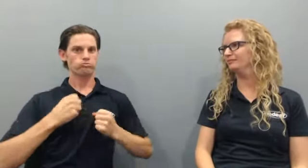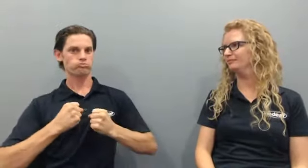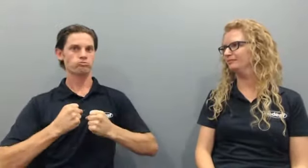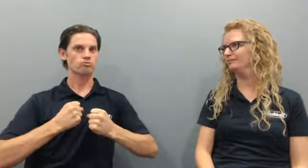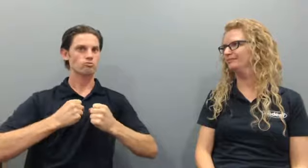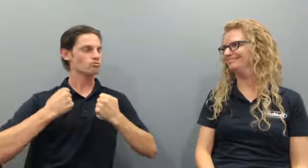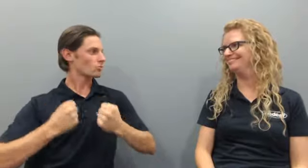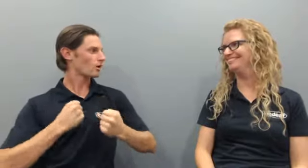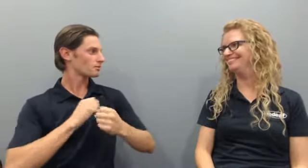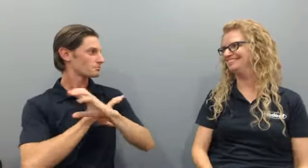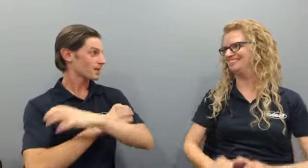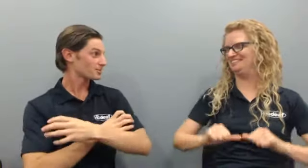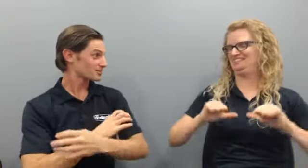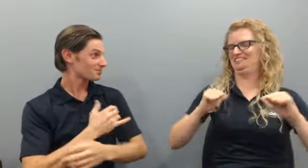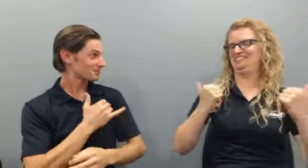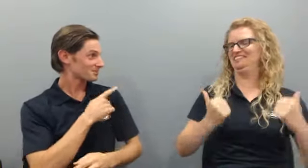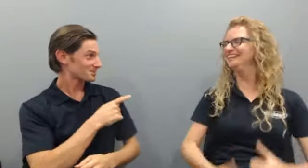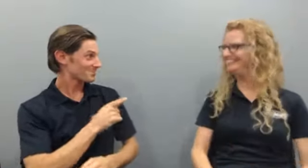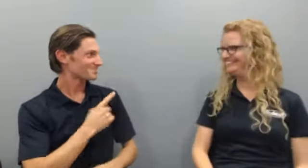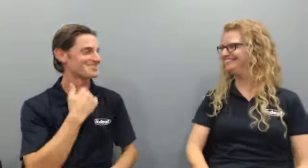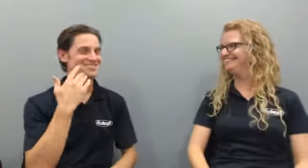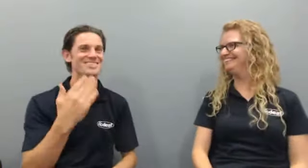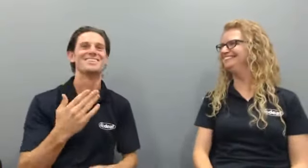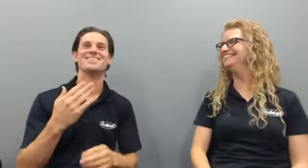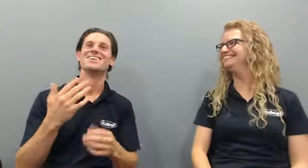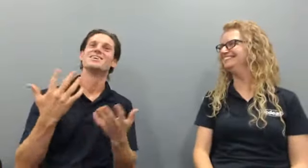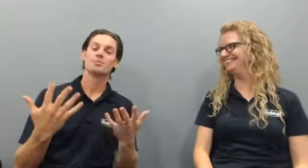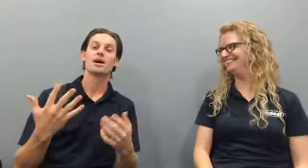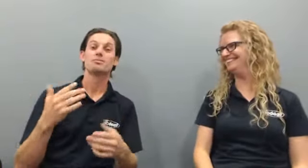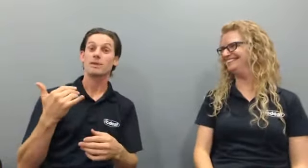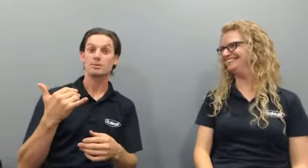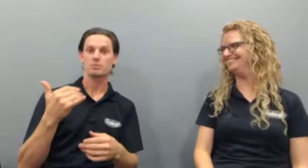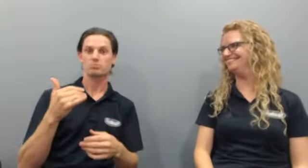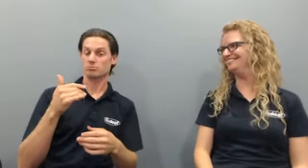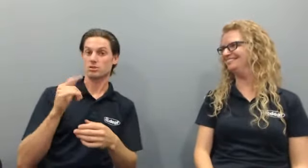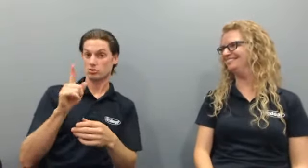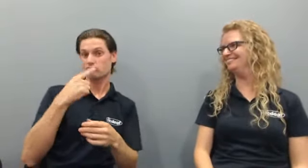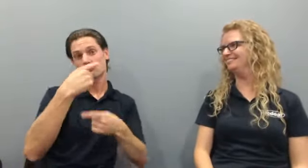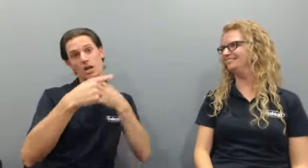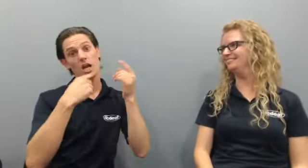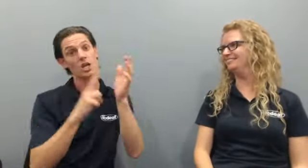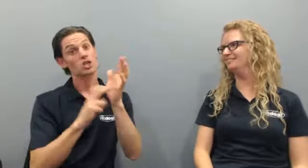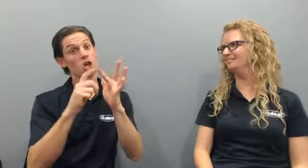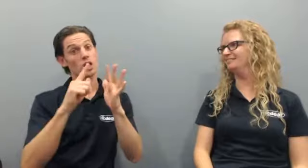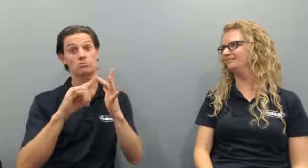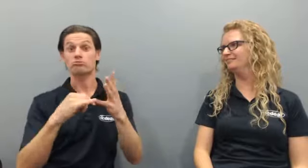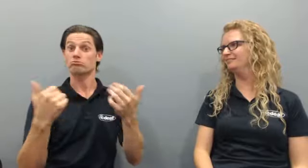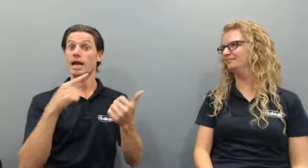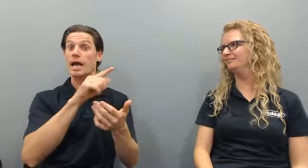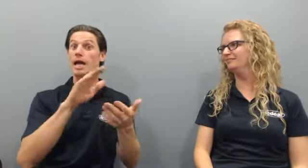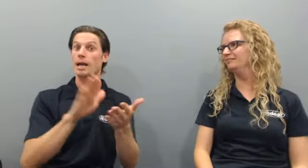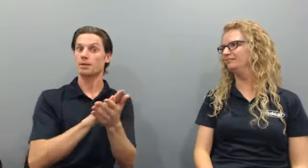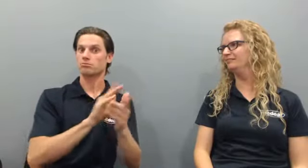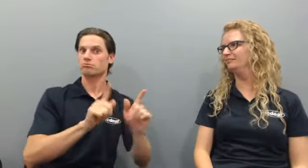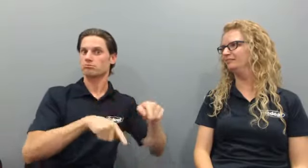some weight and get into shape. You might want to go down to the gym, and you might say to the NDIS, oh, I